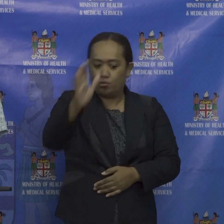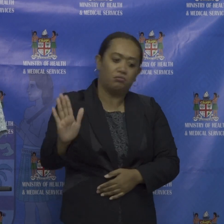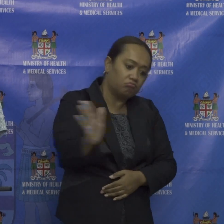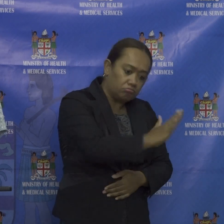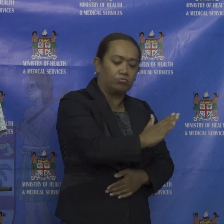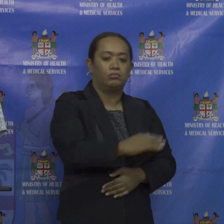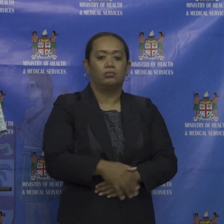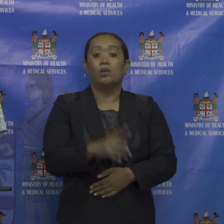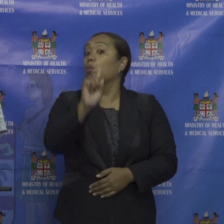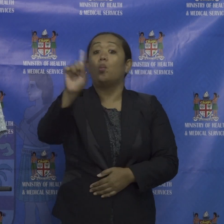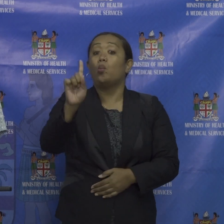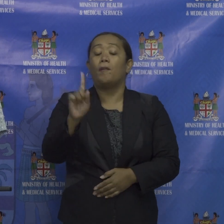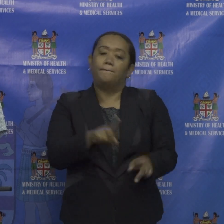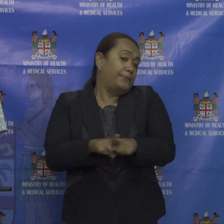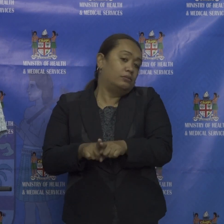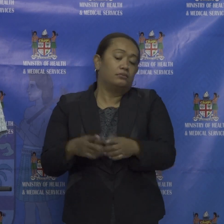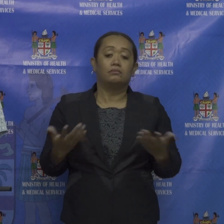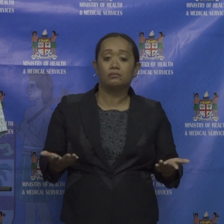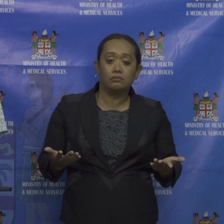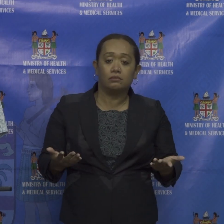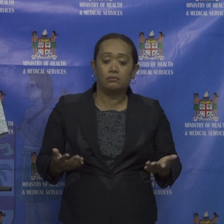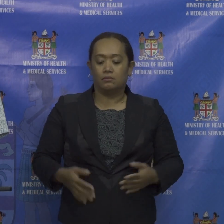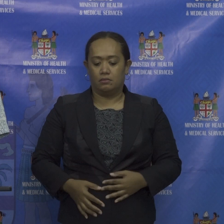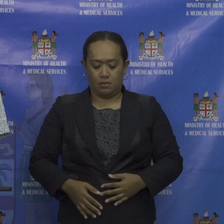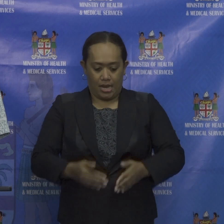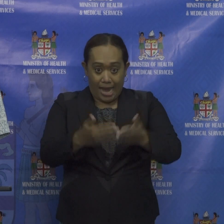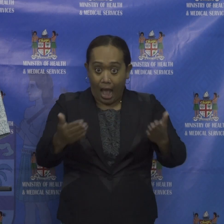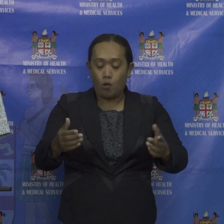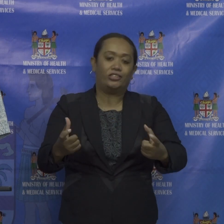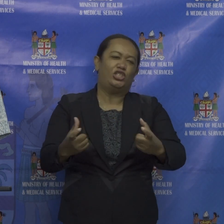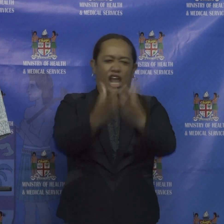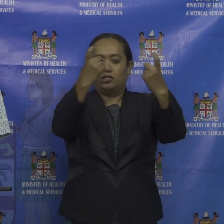What that means for us, and the challenge to